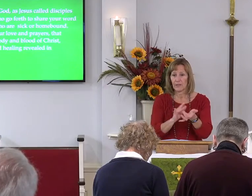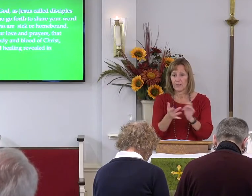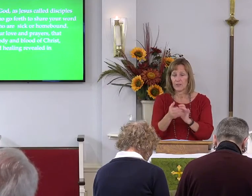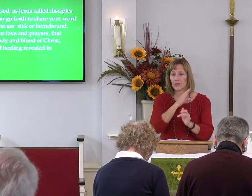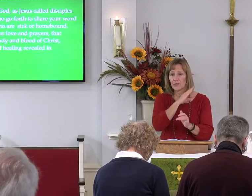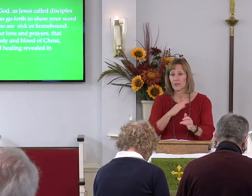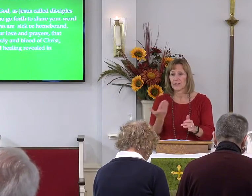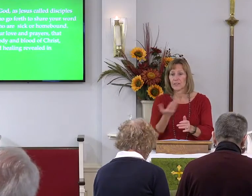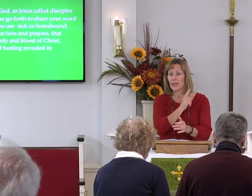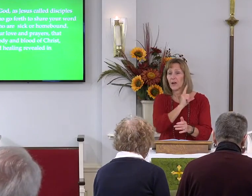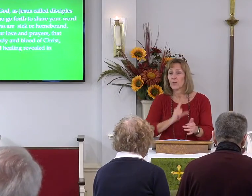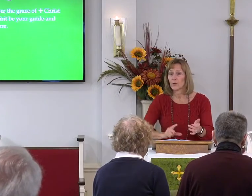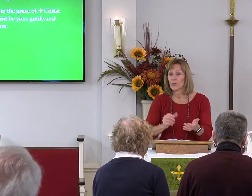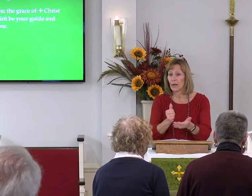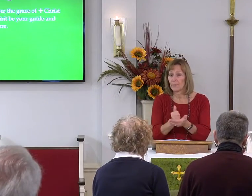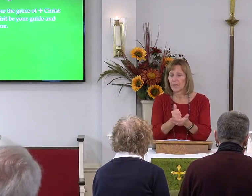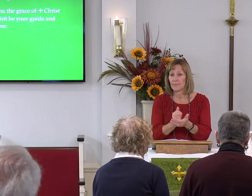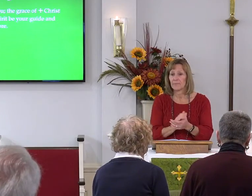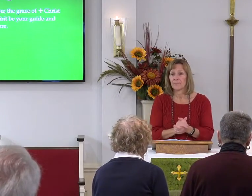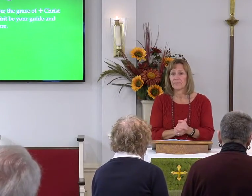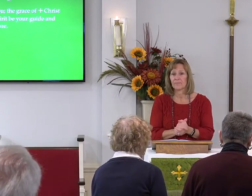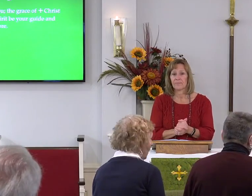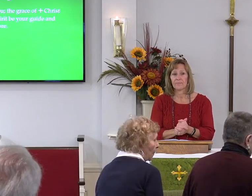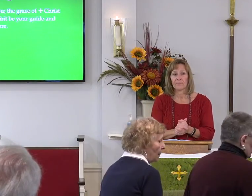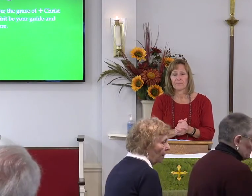Lord. Amen.